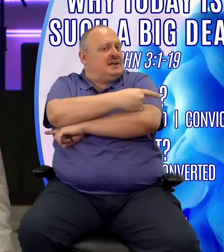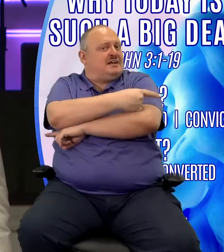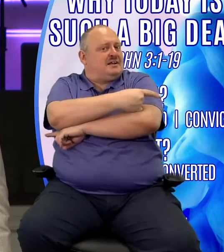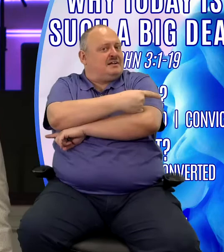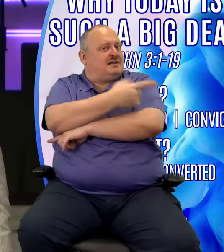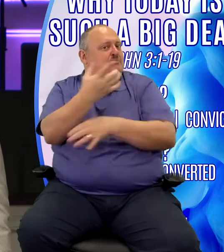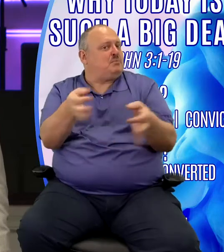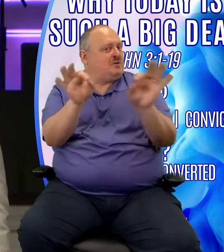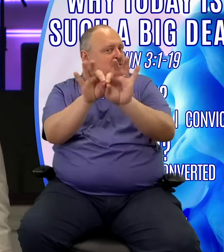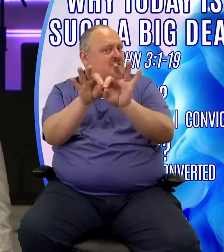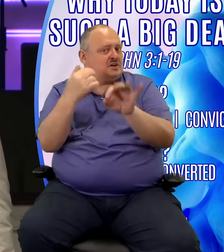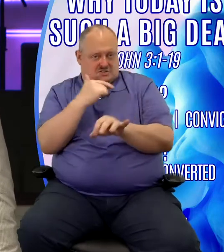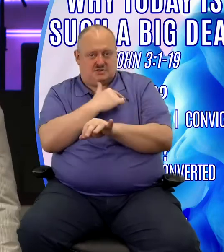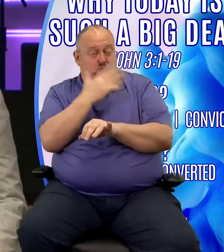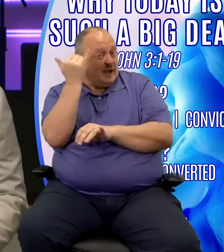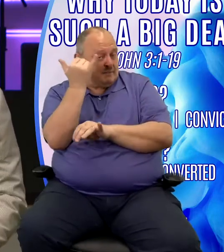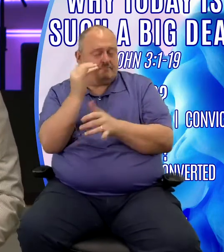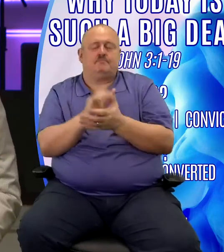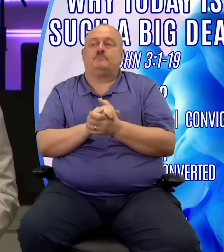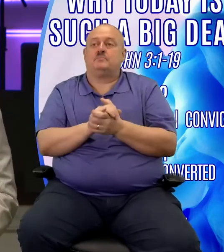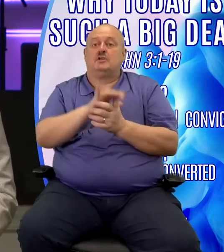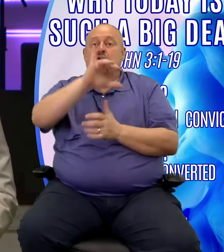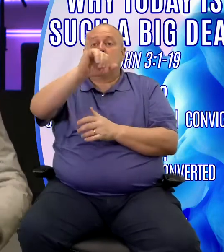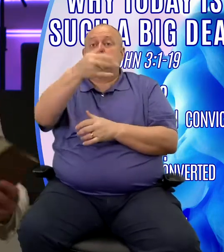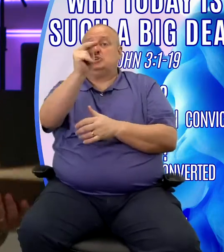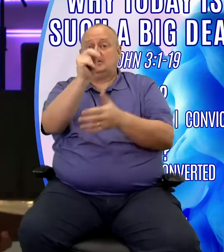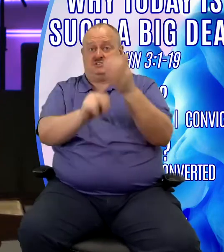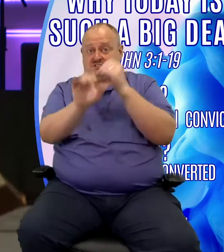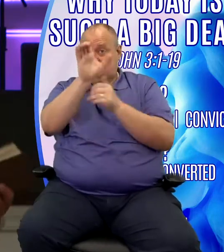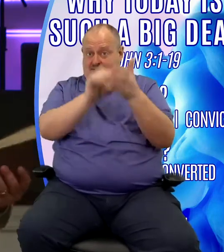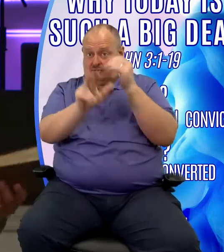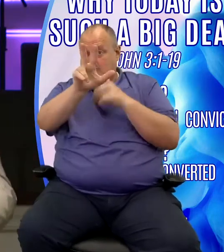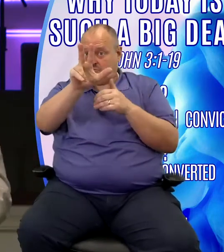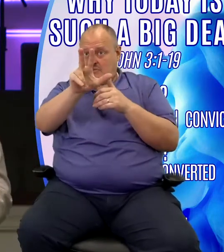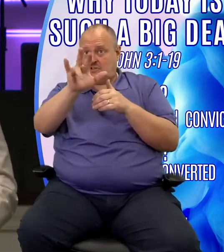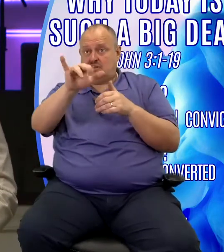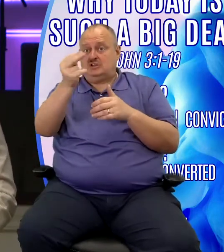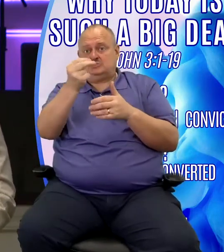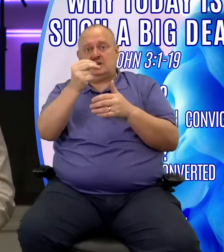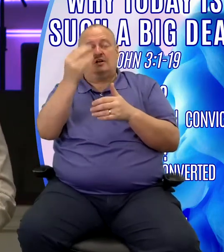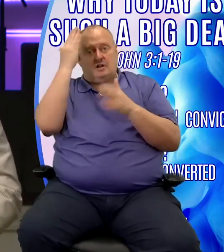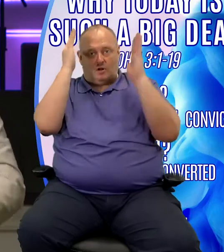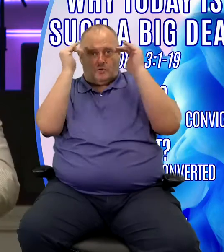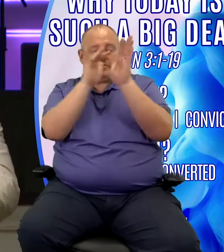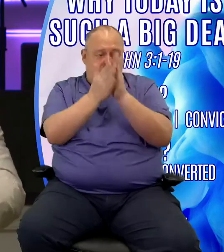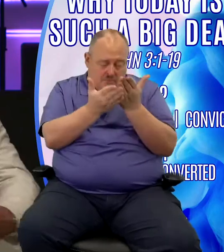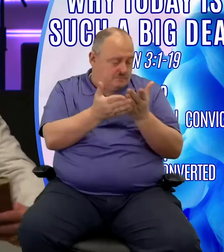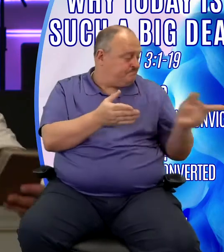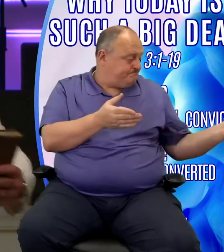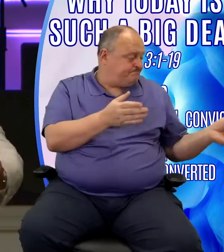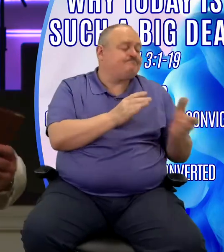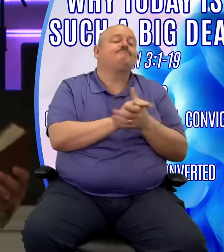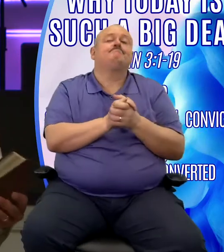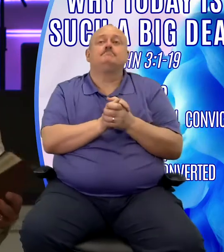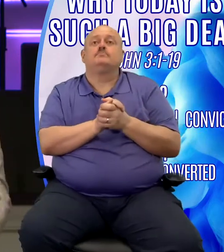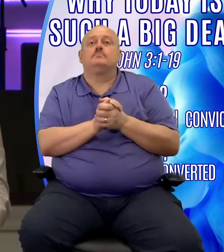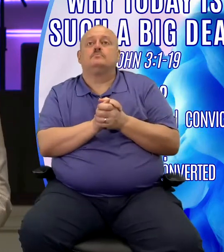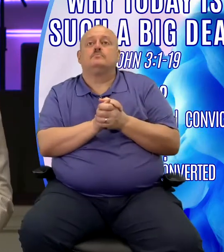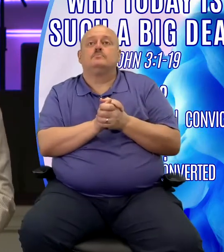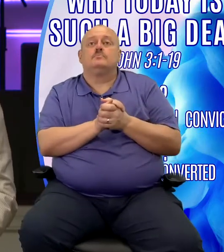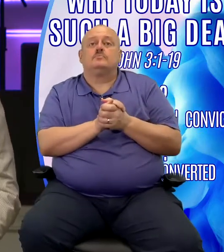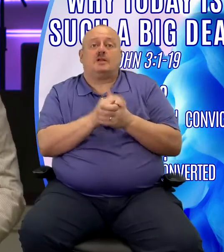so important to us? John chapter 3, the Gospel of John. Hopefully you have a copy of God's Word. Maybe there's one copy for your entire